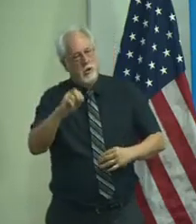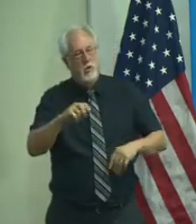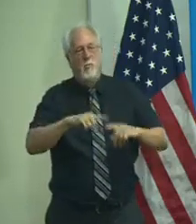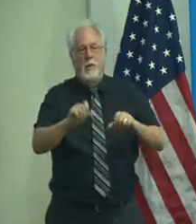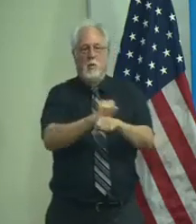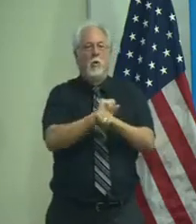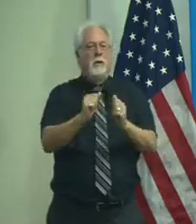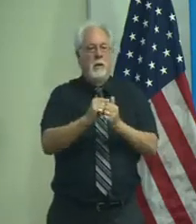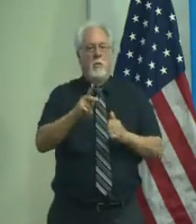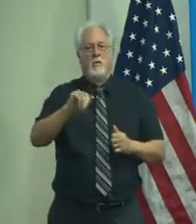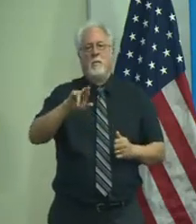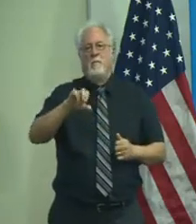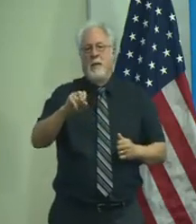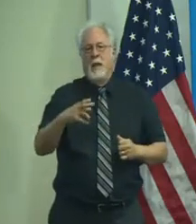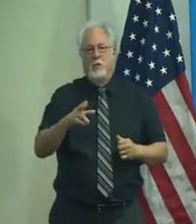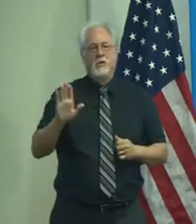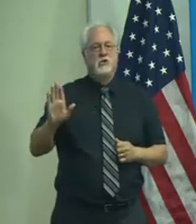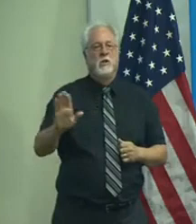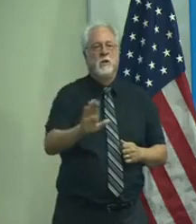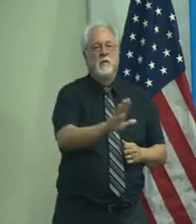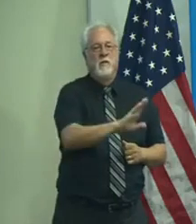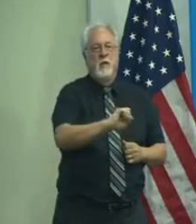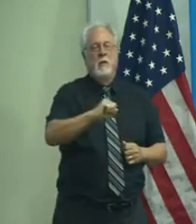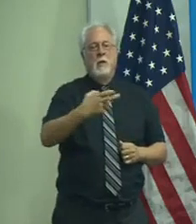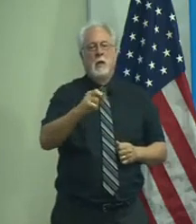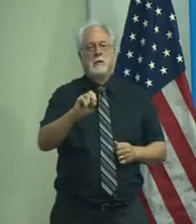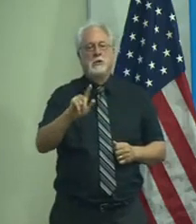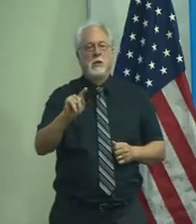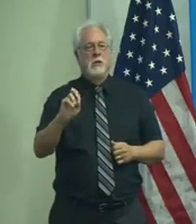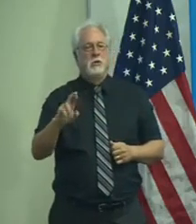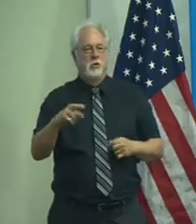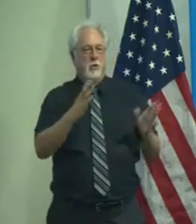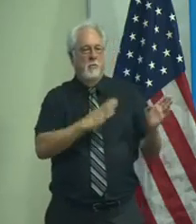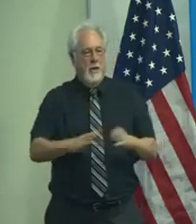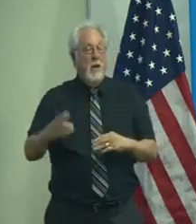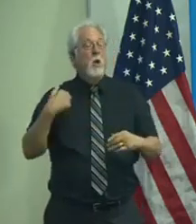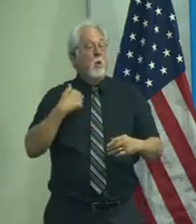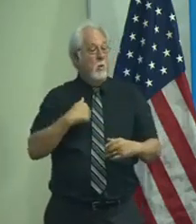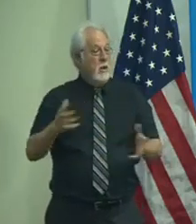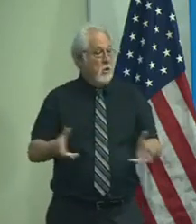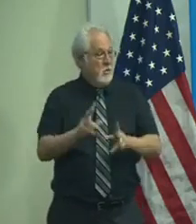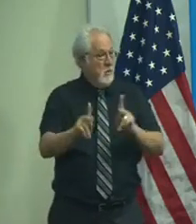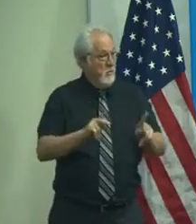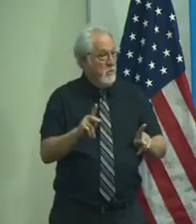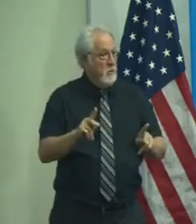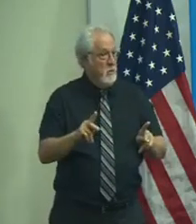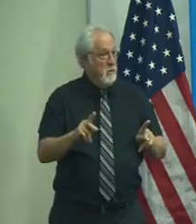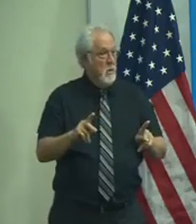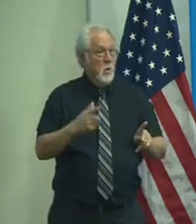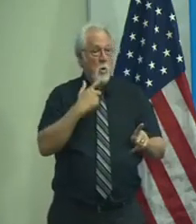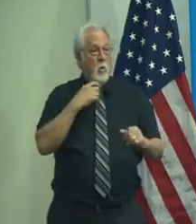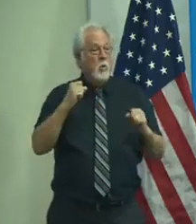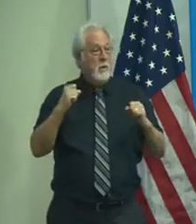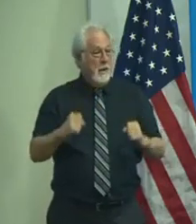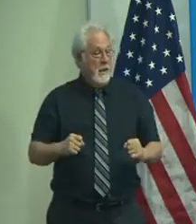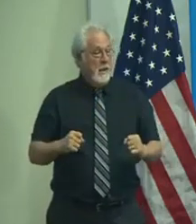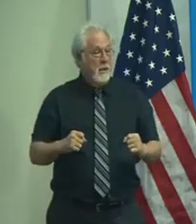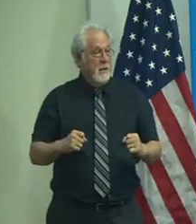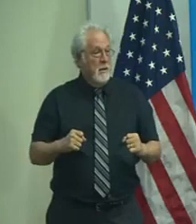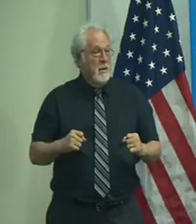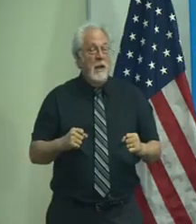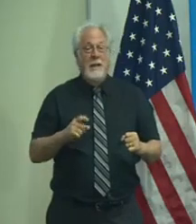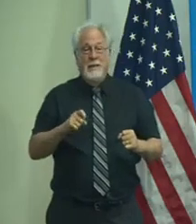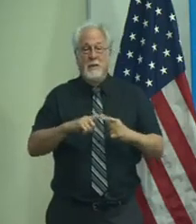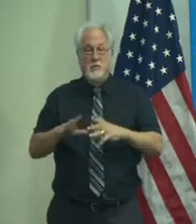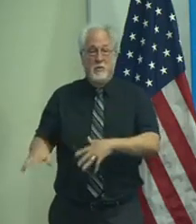working with parishes on their sheltering plans. We're encouraging individuals that are able to do so and need